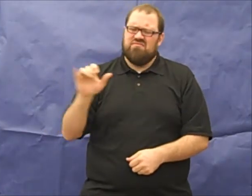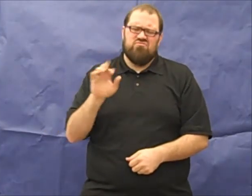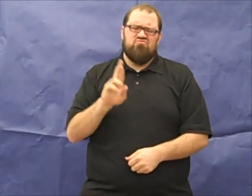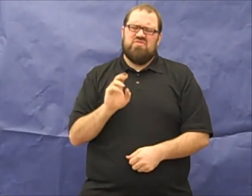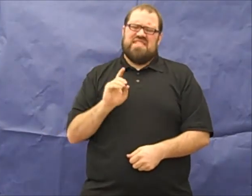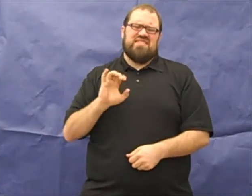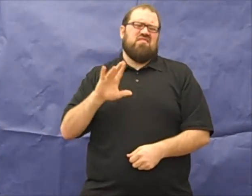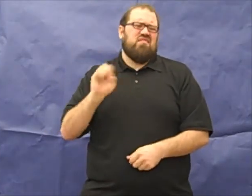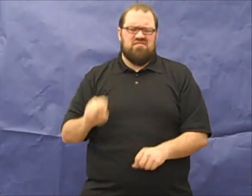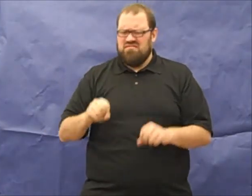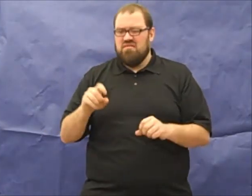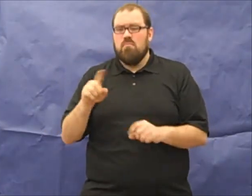lunatics everywhere."